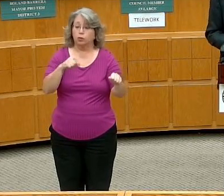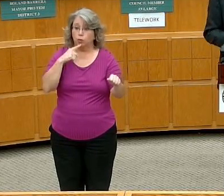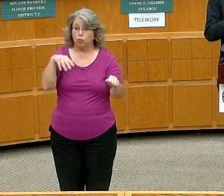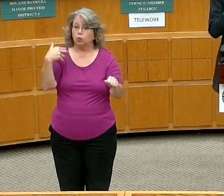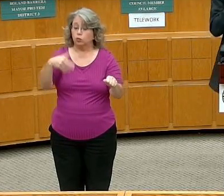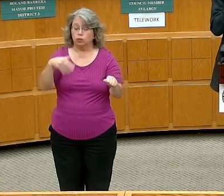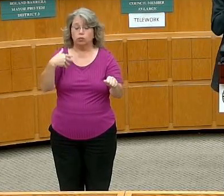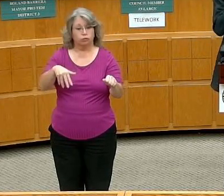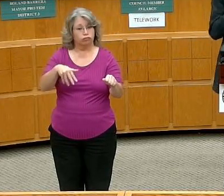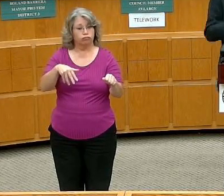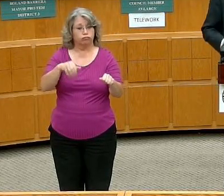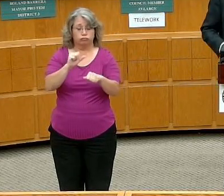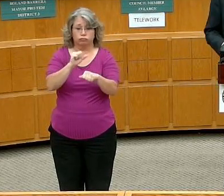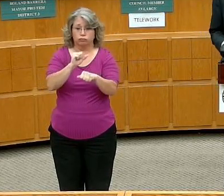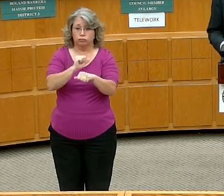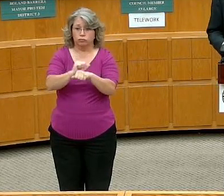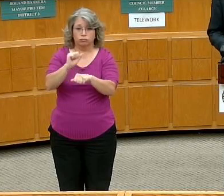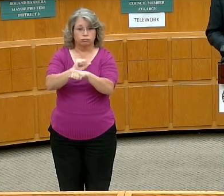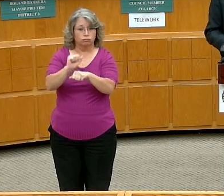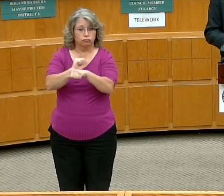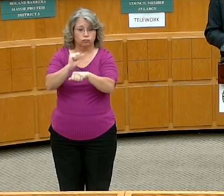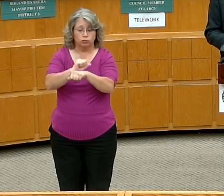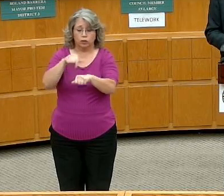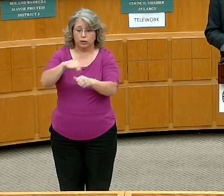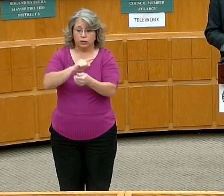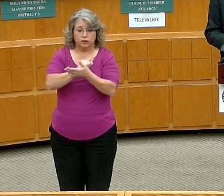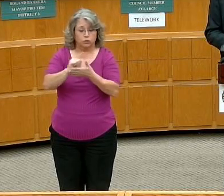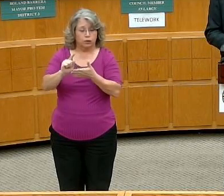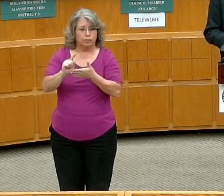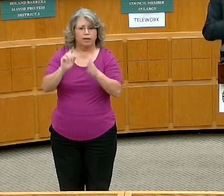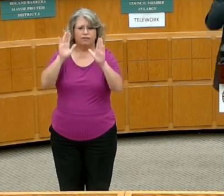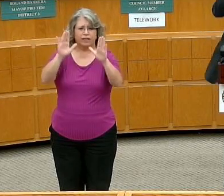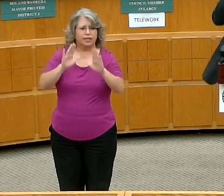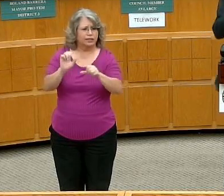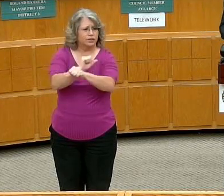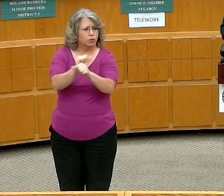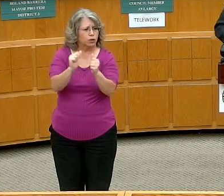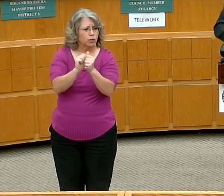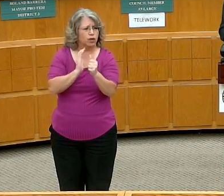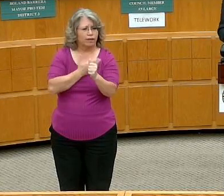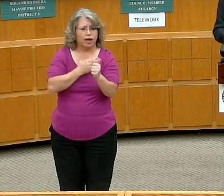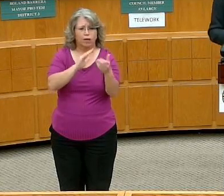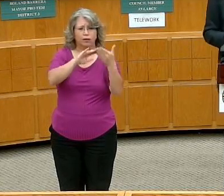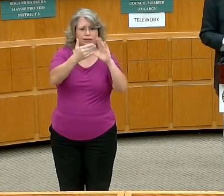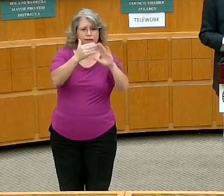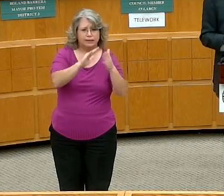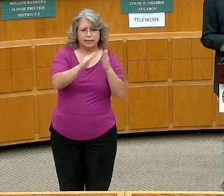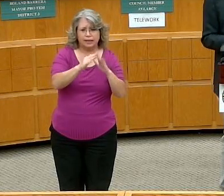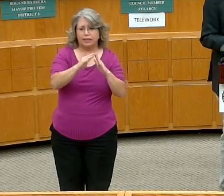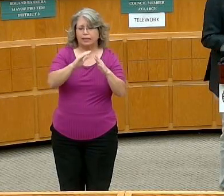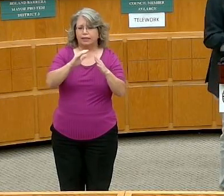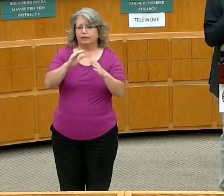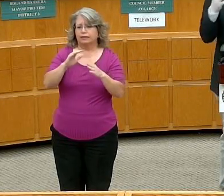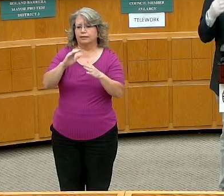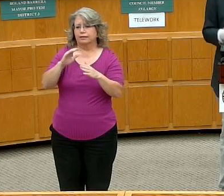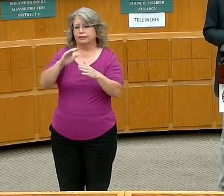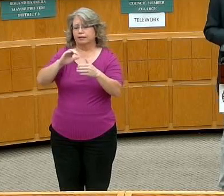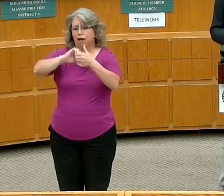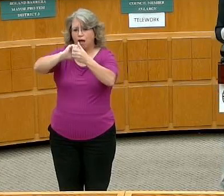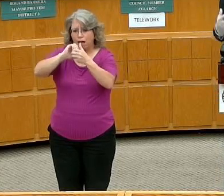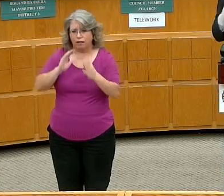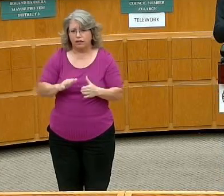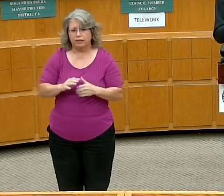week. It's been fantastic to work with our city colleagues here. Got Steve Vieira, Karen Costanzo, Dan McGinn, I think